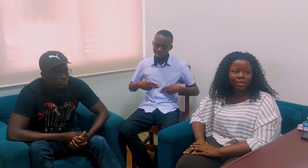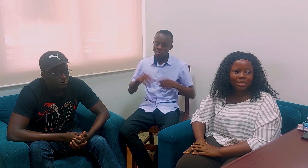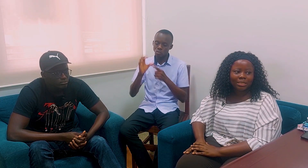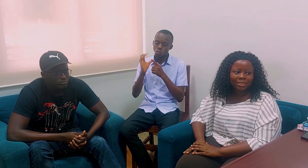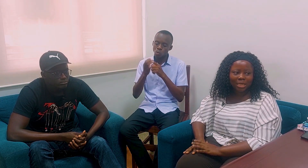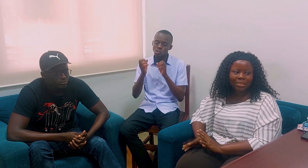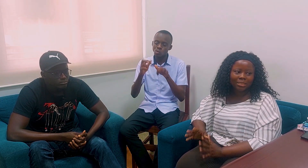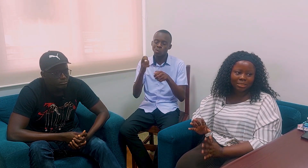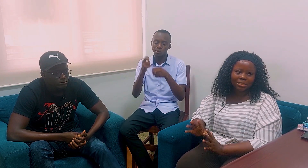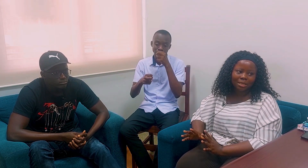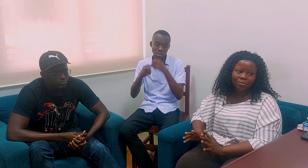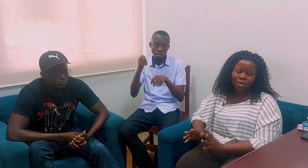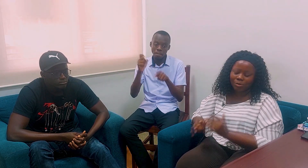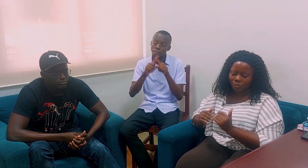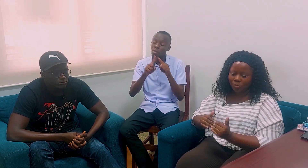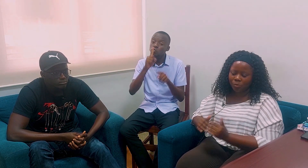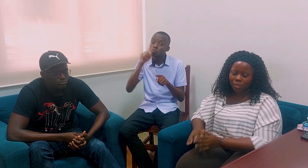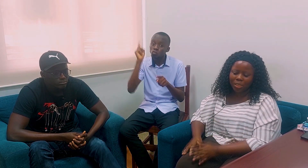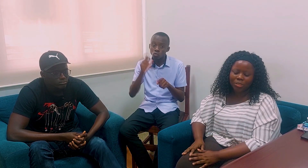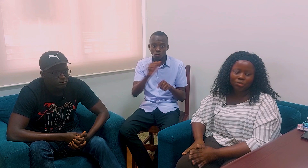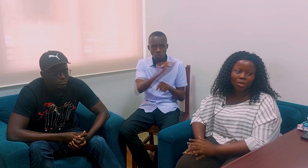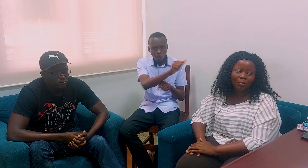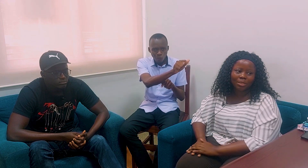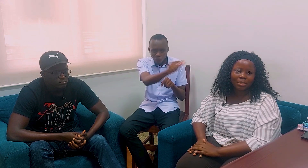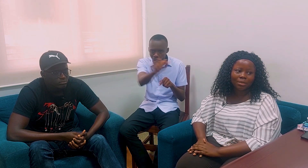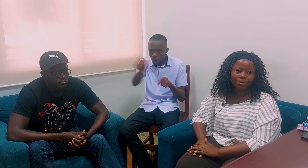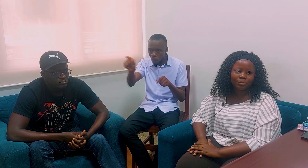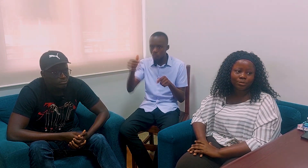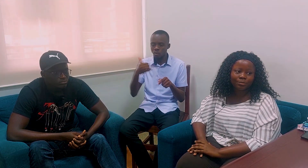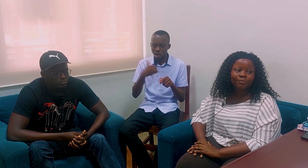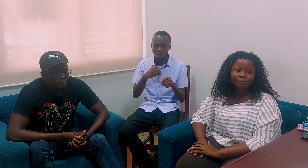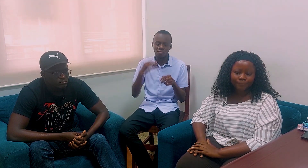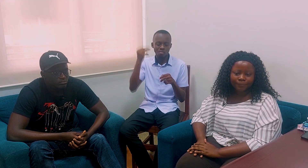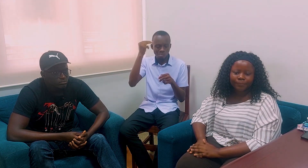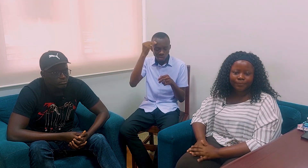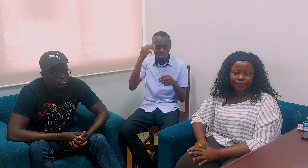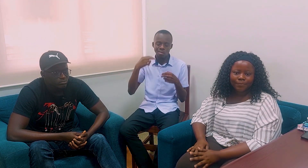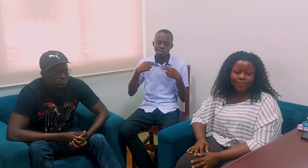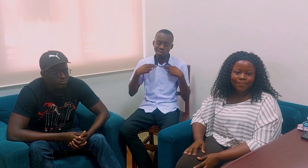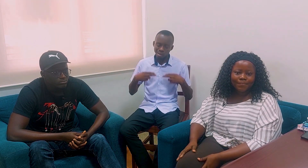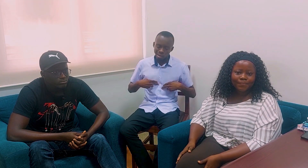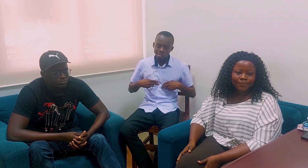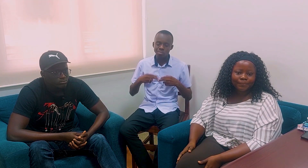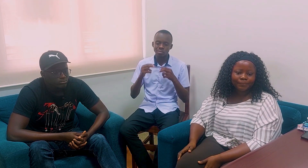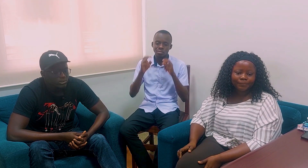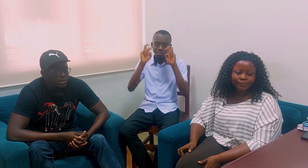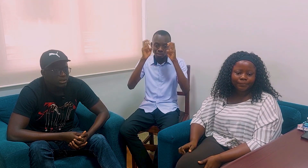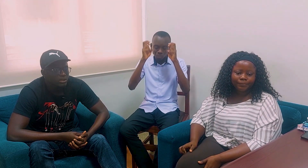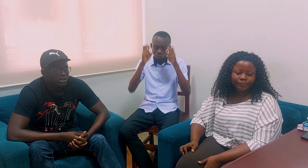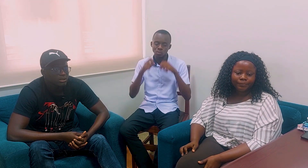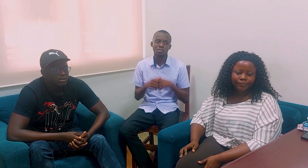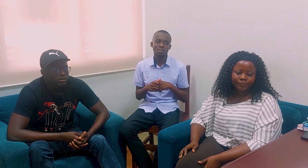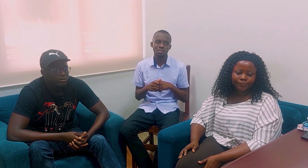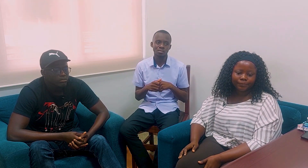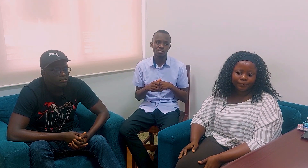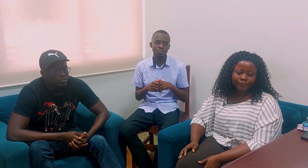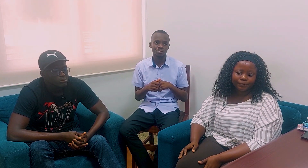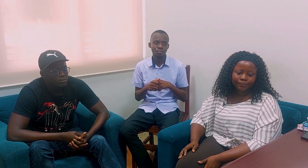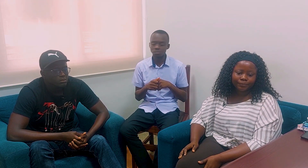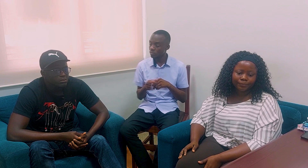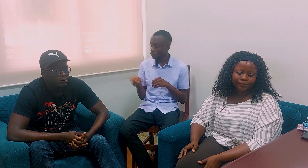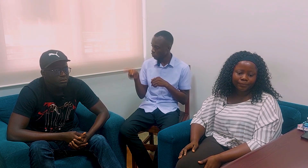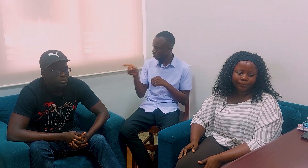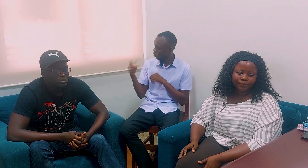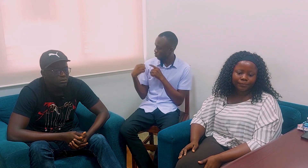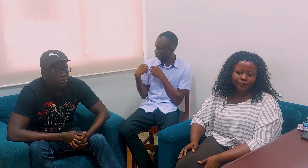of challenge in some way in relation to our mental health. Thank you, Nishira. In your experience as a